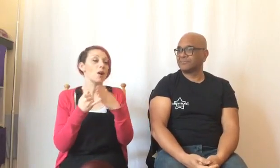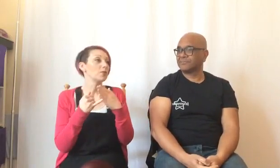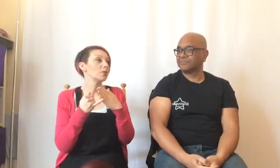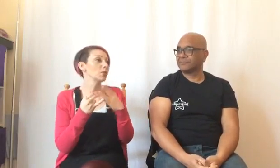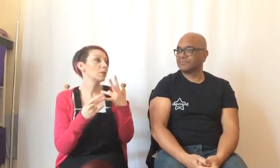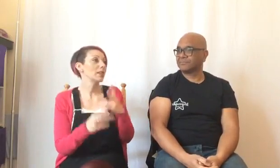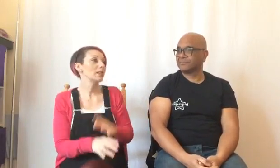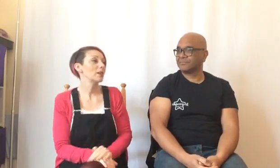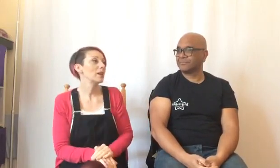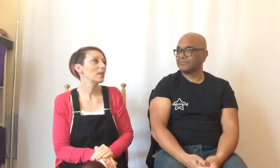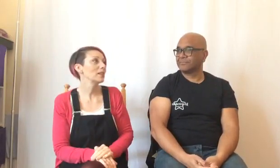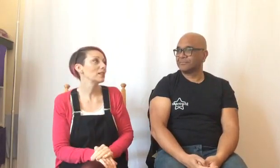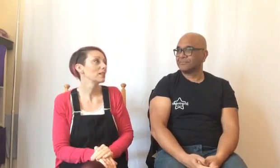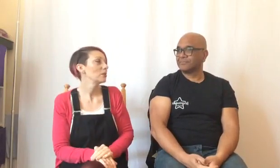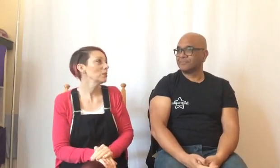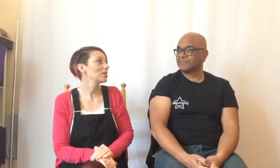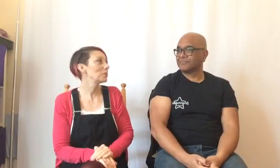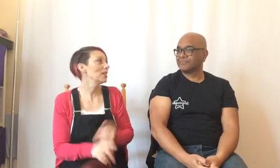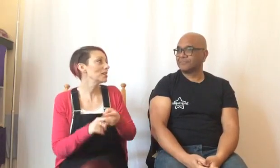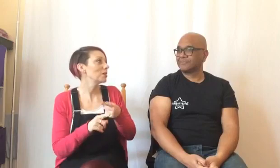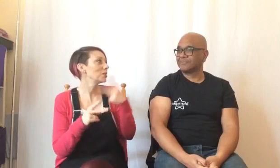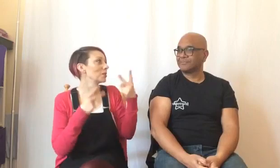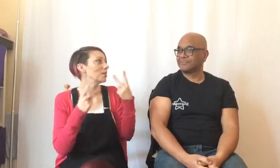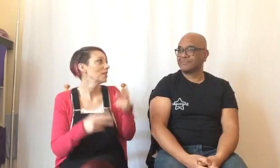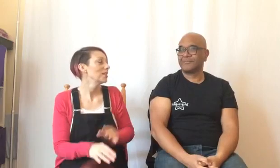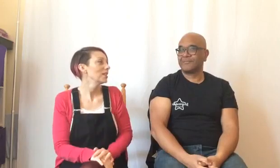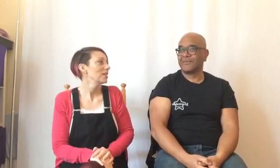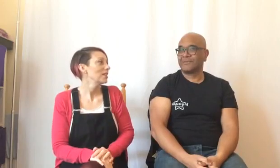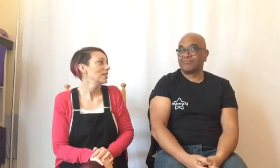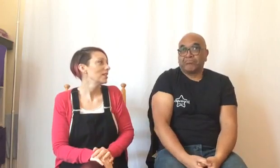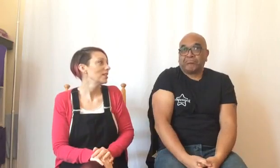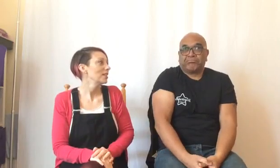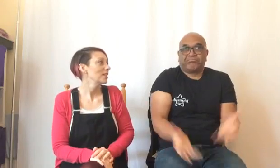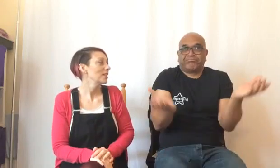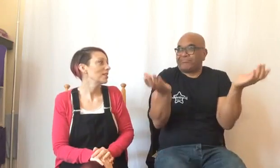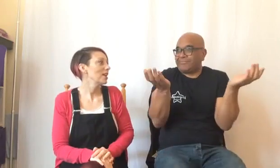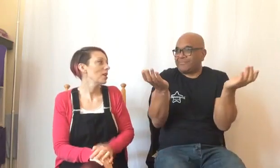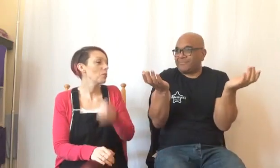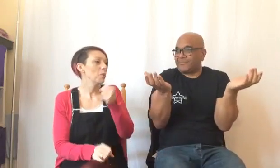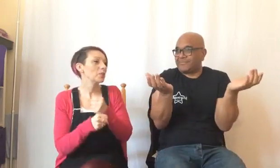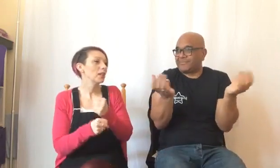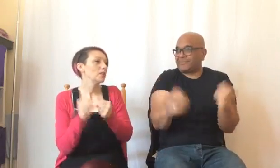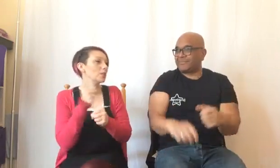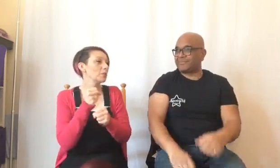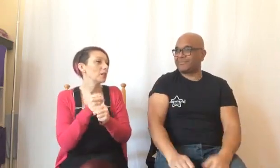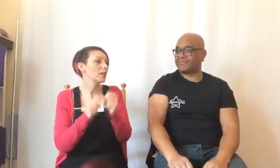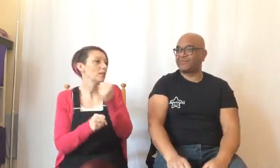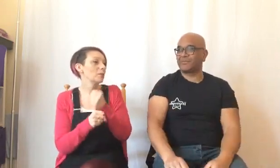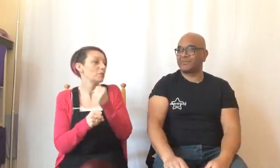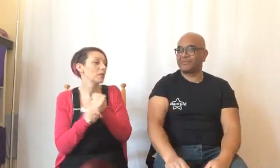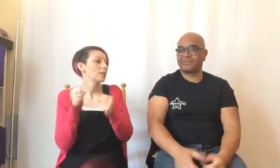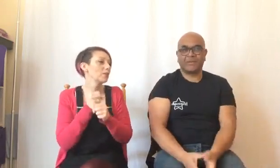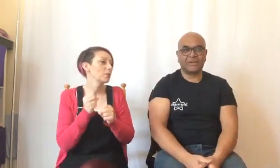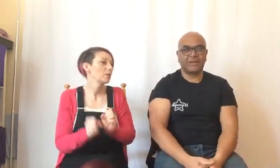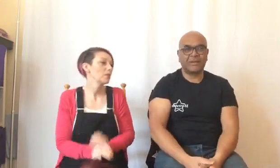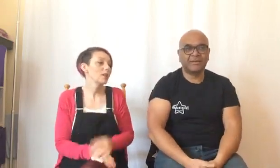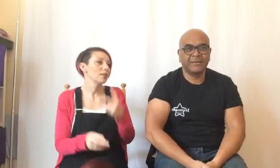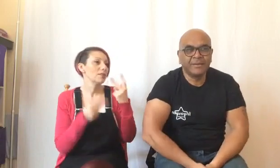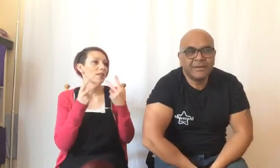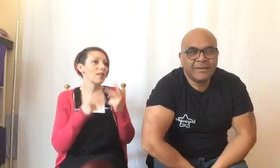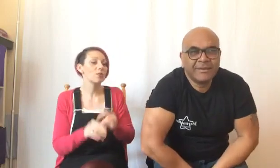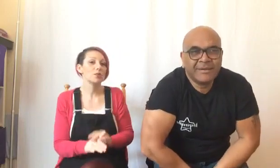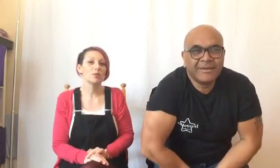song after Supertato?" Now, what is the potato song? Is that like 1 potato, 2 potato, 3 potato, 4? I don't